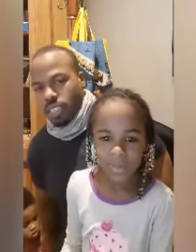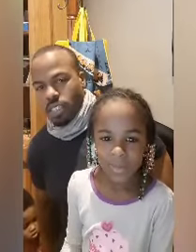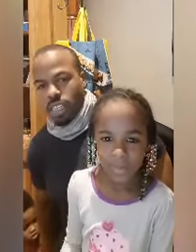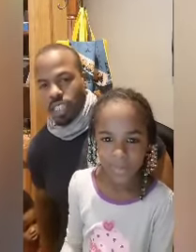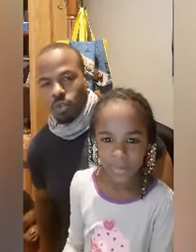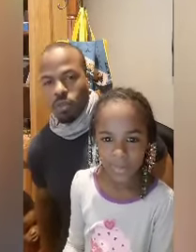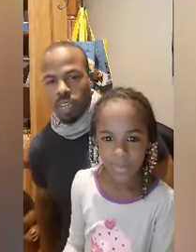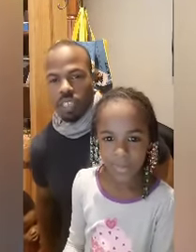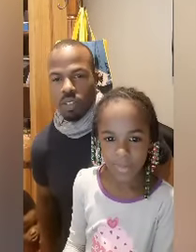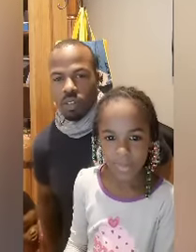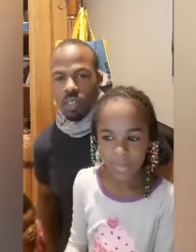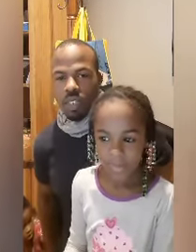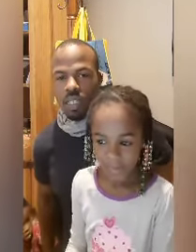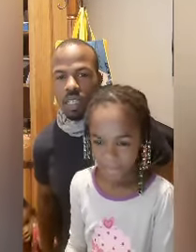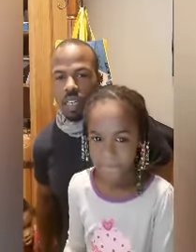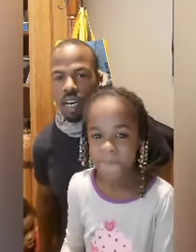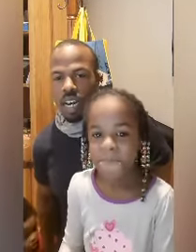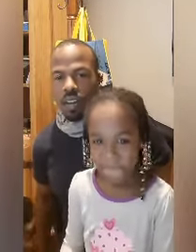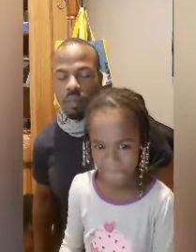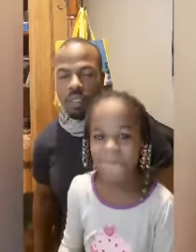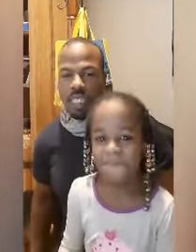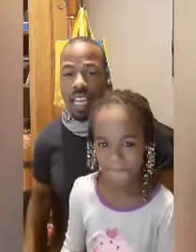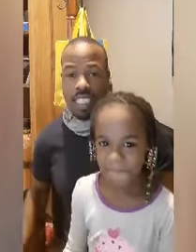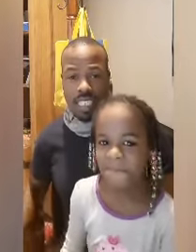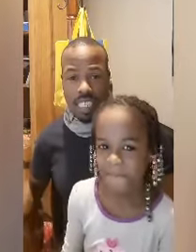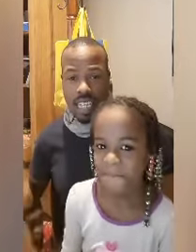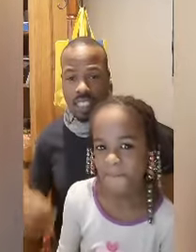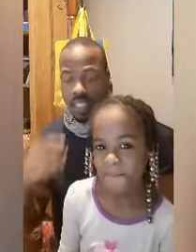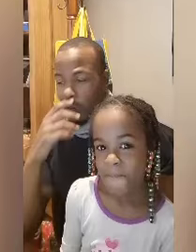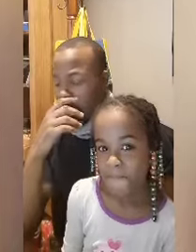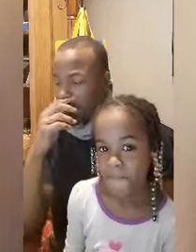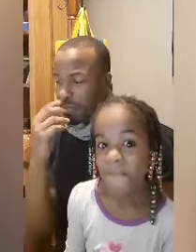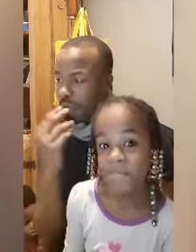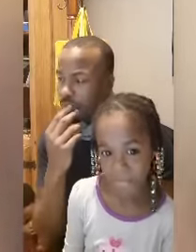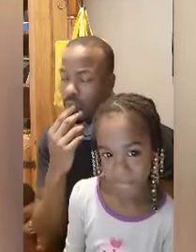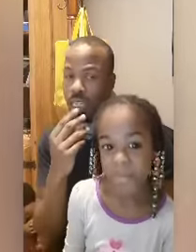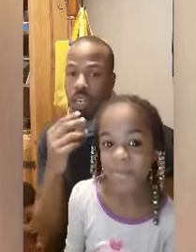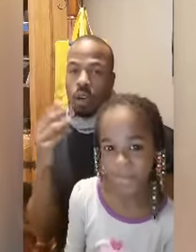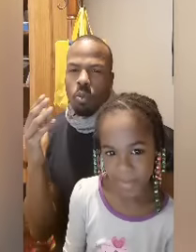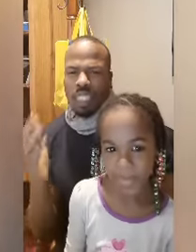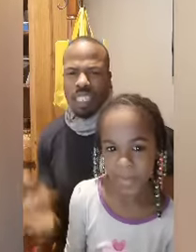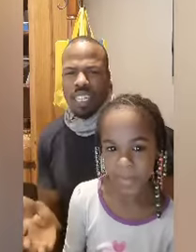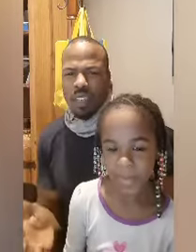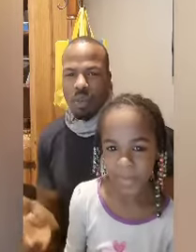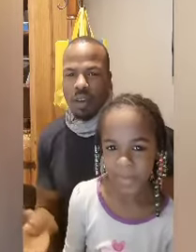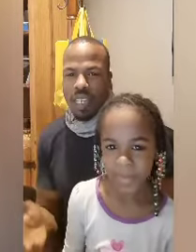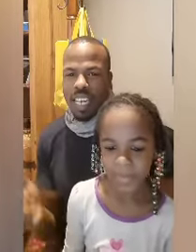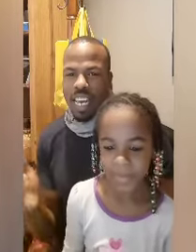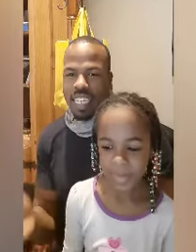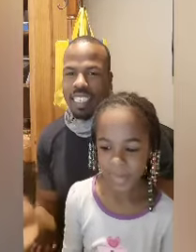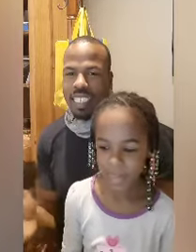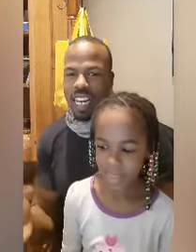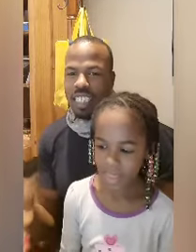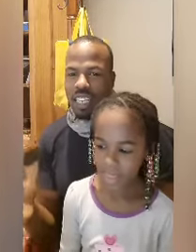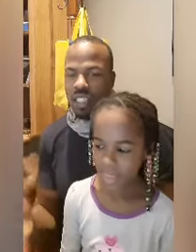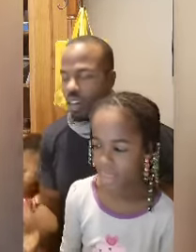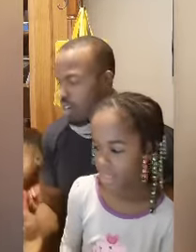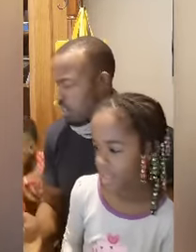That's good. That's one way to exercise the dog. Hmm. What's another way we can exercise our dogs?